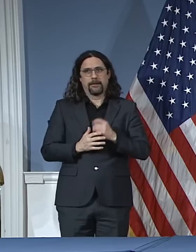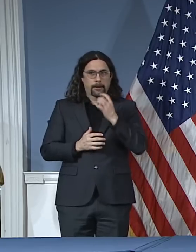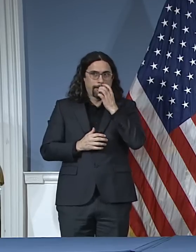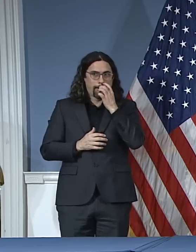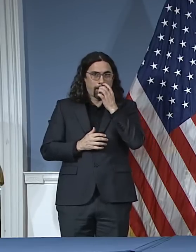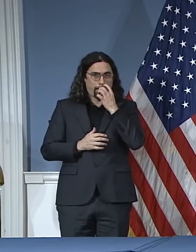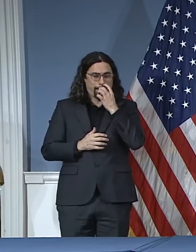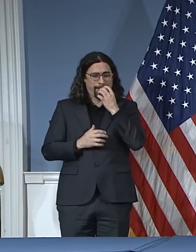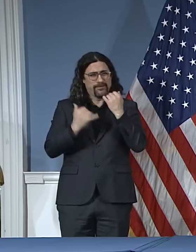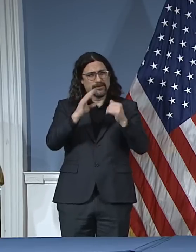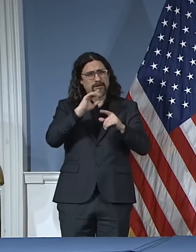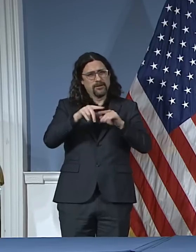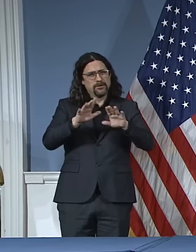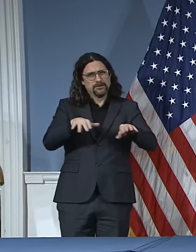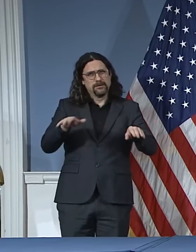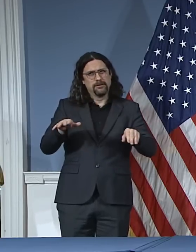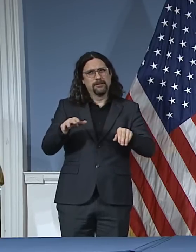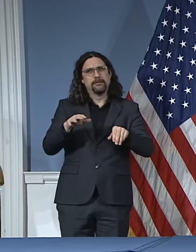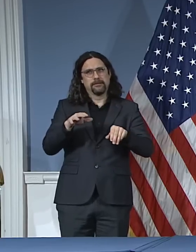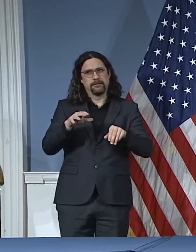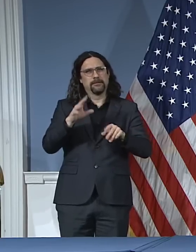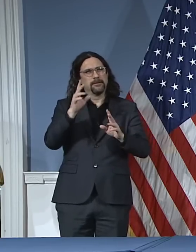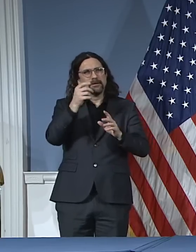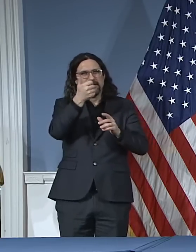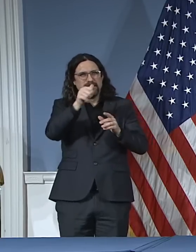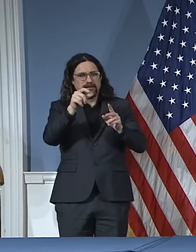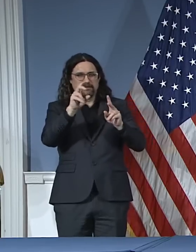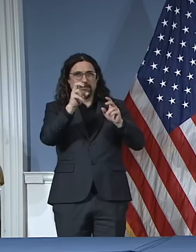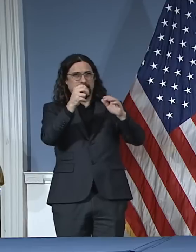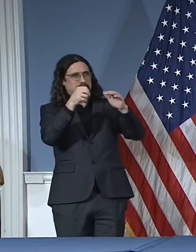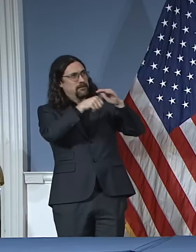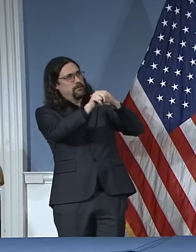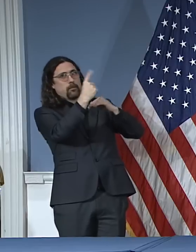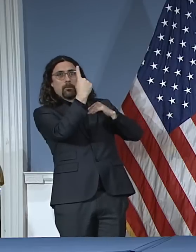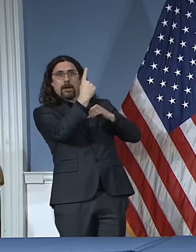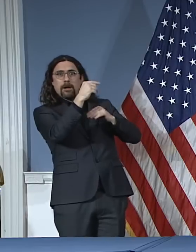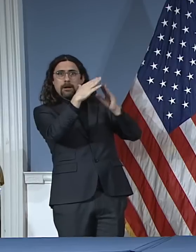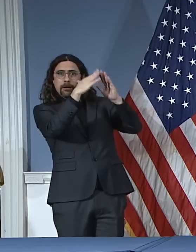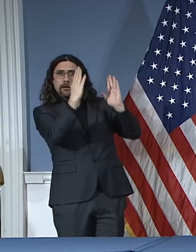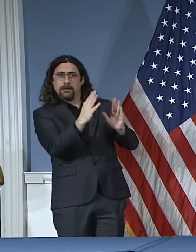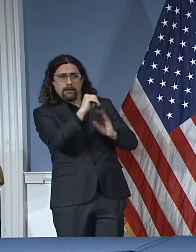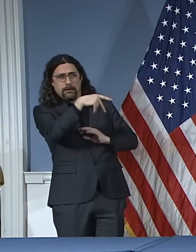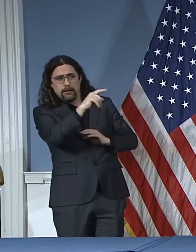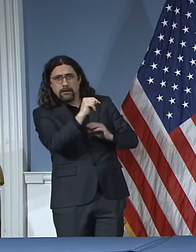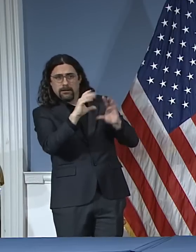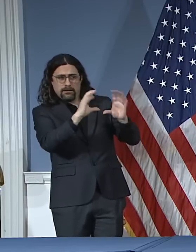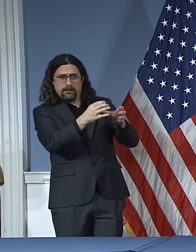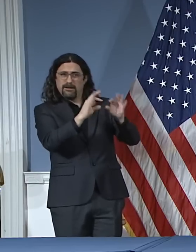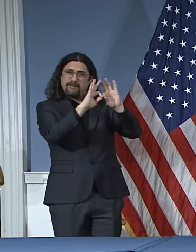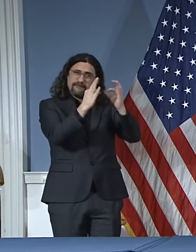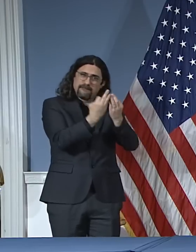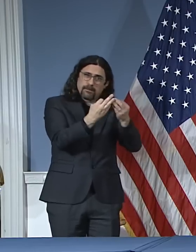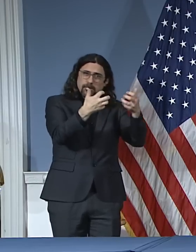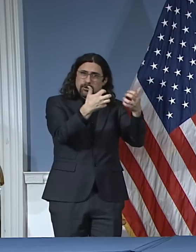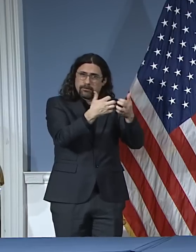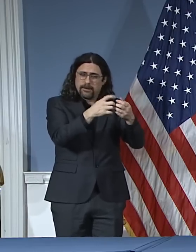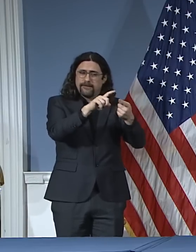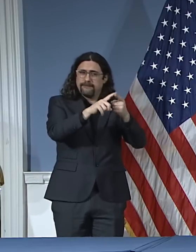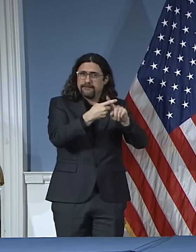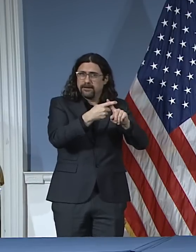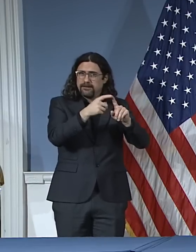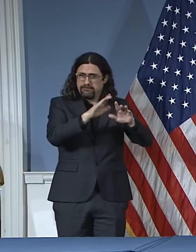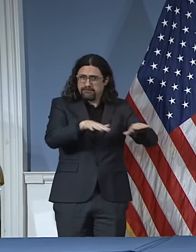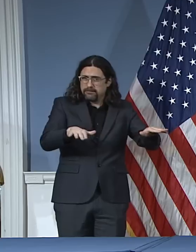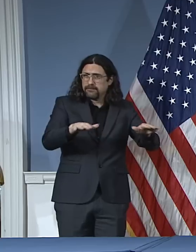lives together, let's be clear, that's a different reality. People who live under the same roof and are already exposed to each other all day